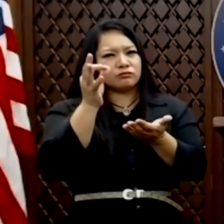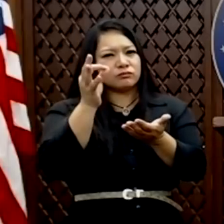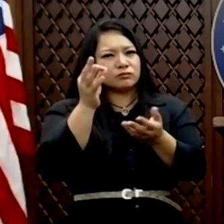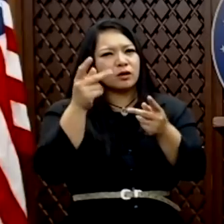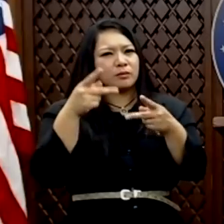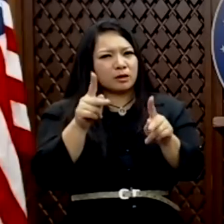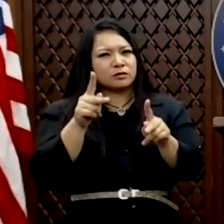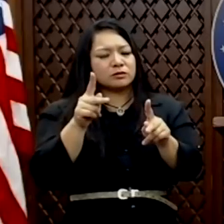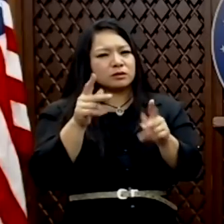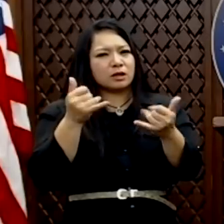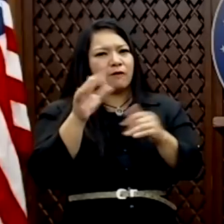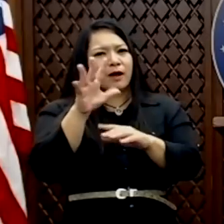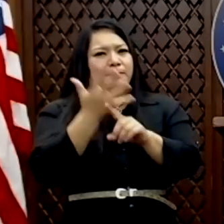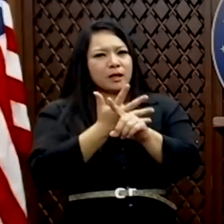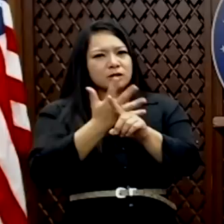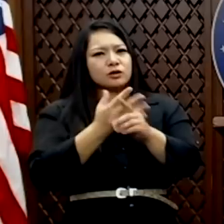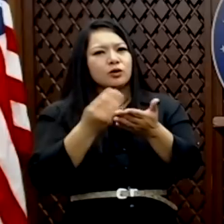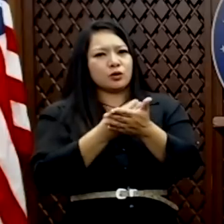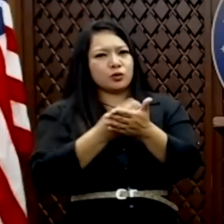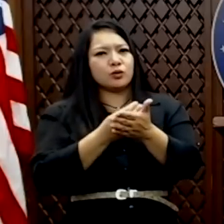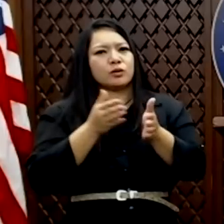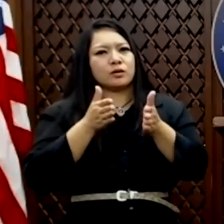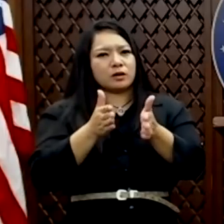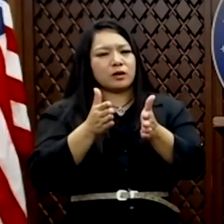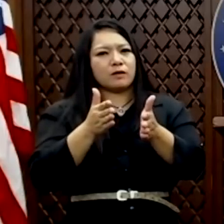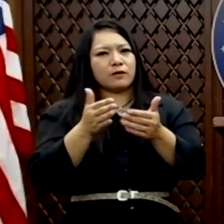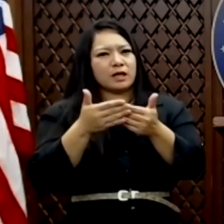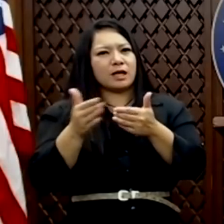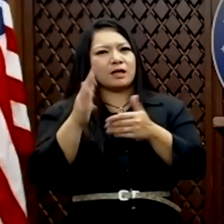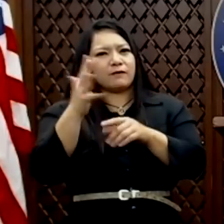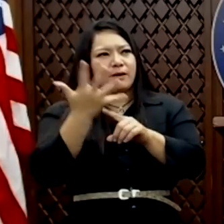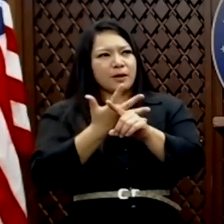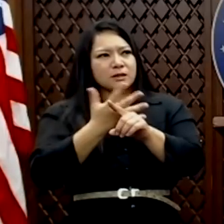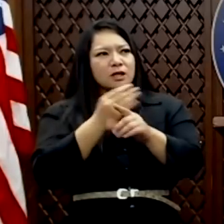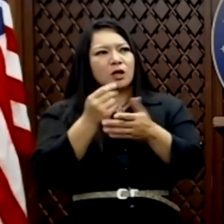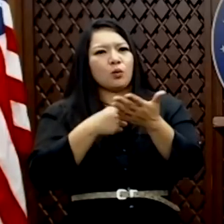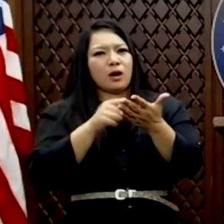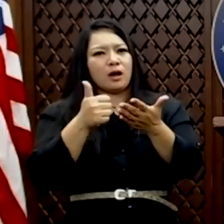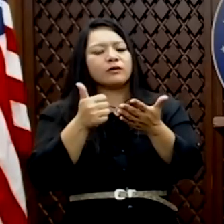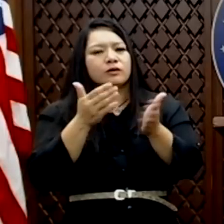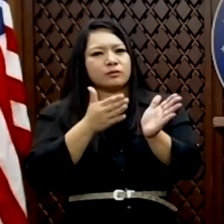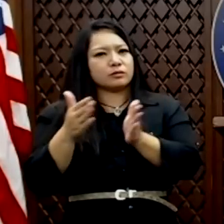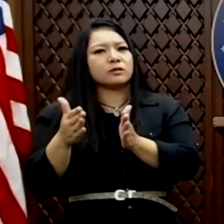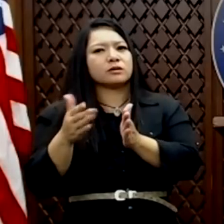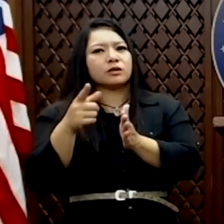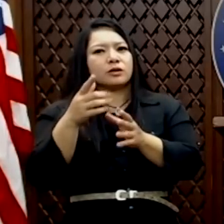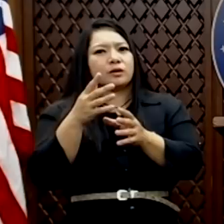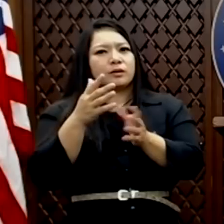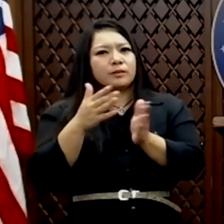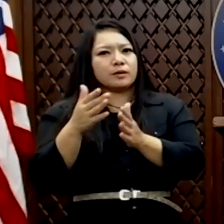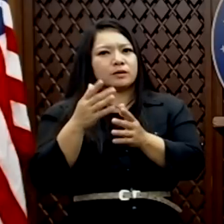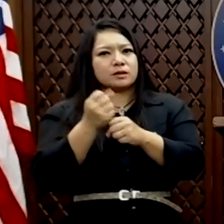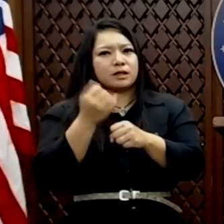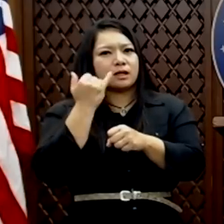that these new restrictions will be in place for at least the next 5 months? And what other steps are you prepared to take if they're